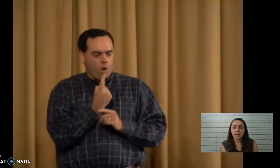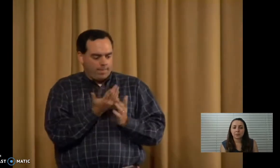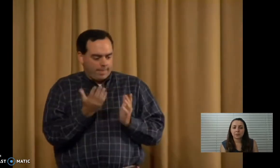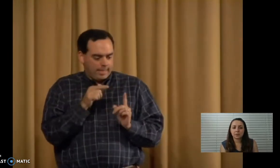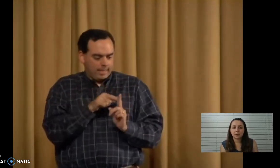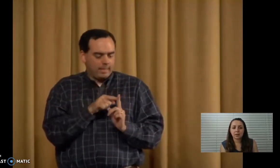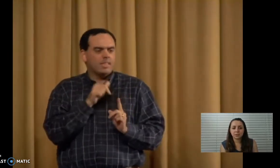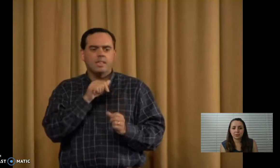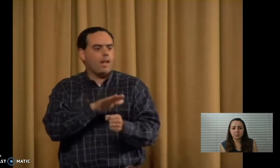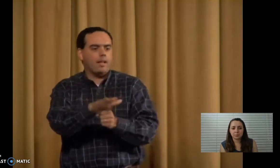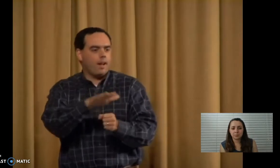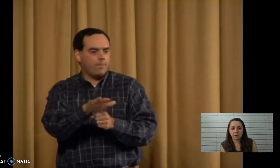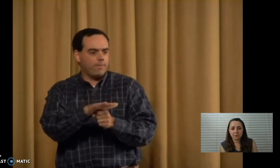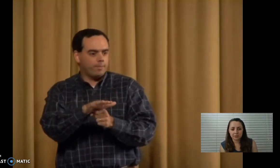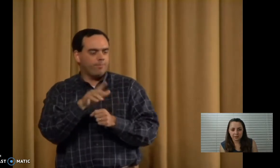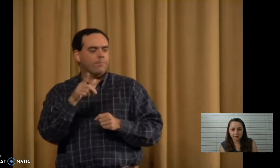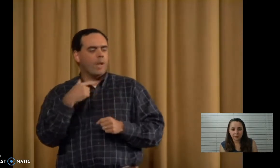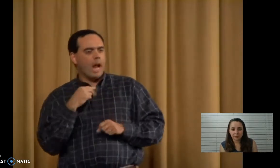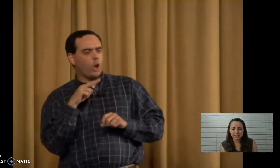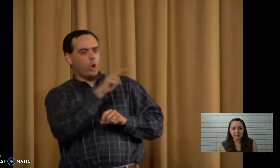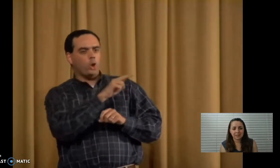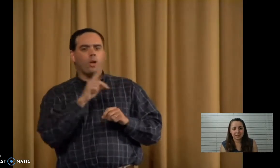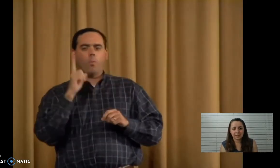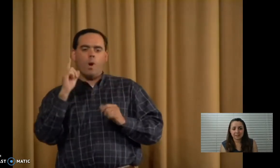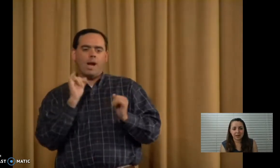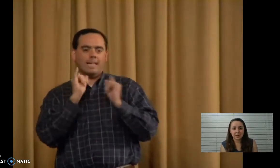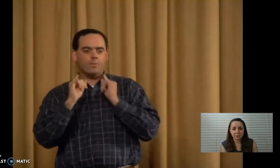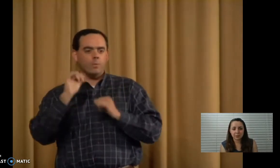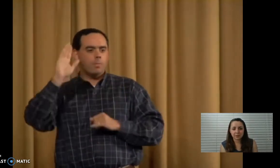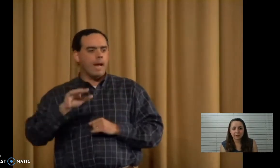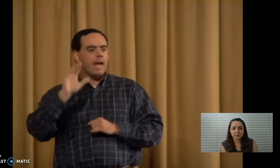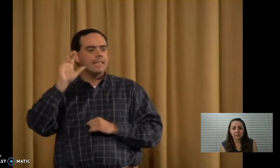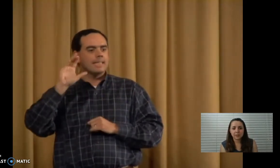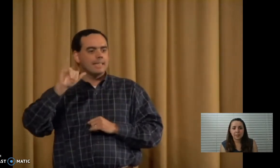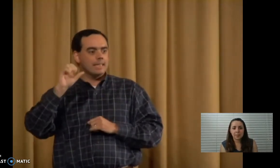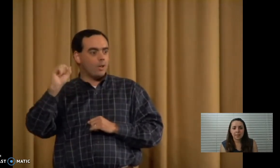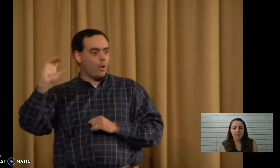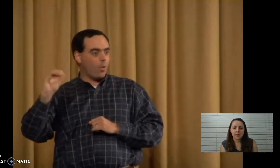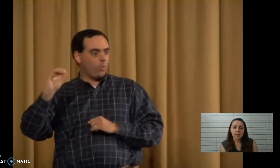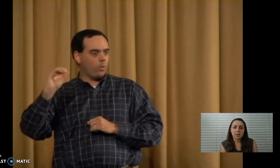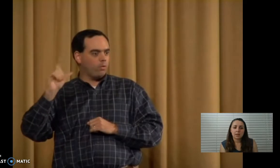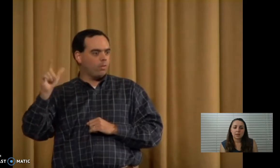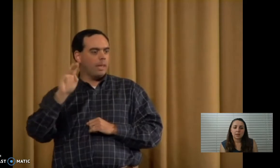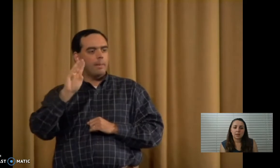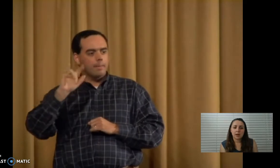But now, knowledge in one skill, it's not anymore.